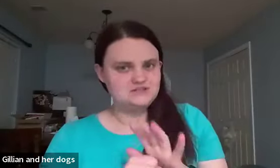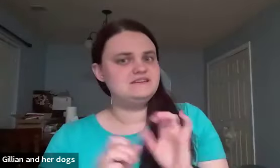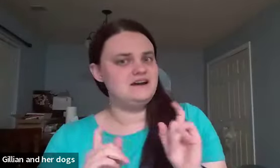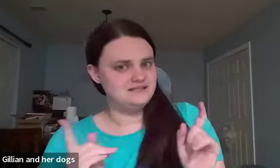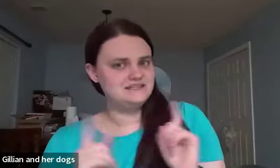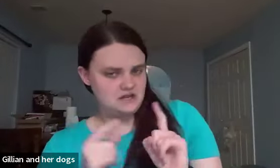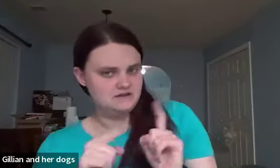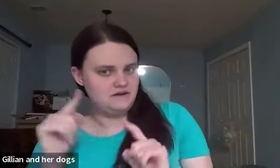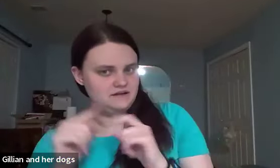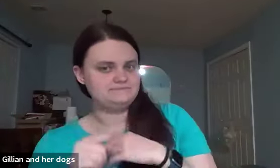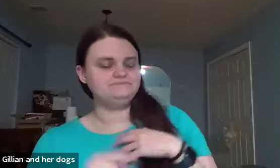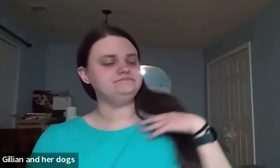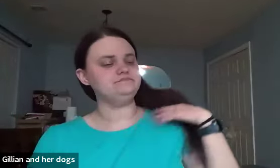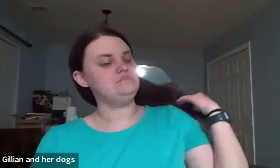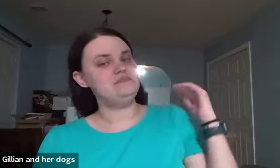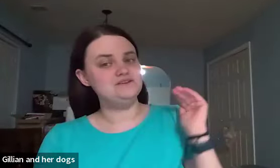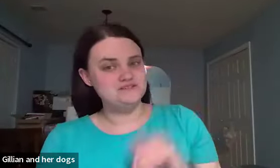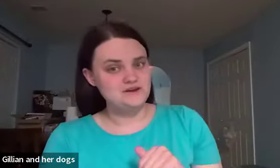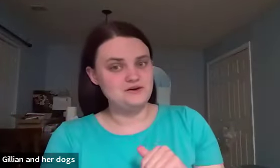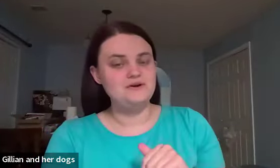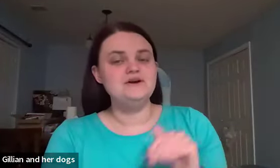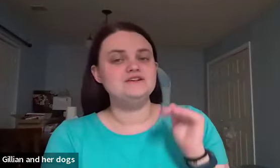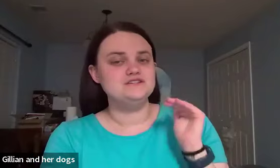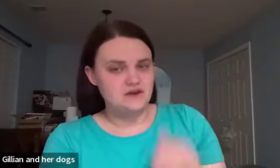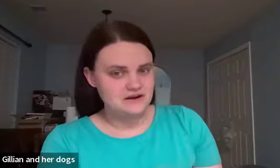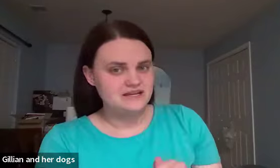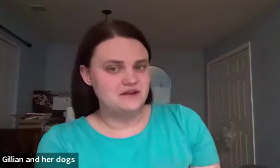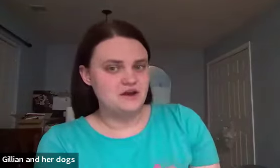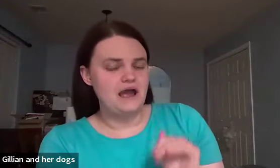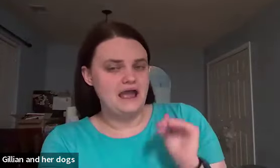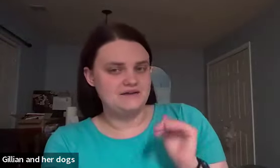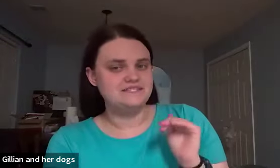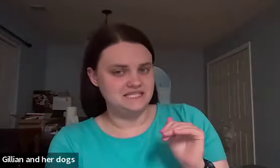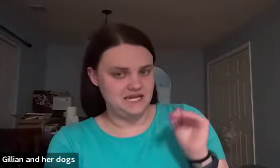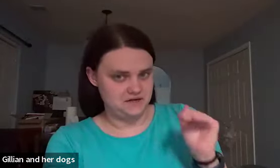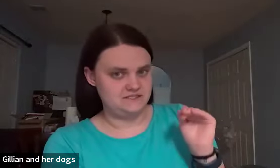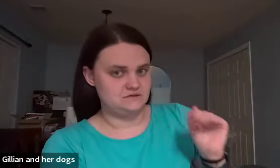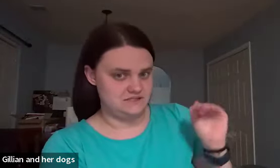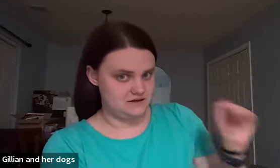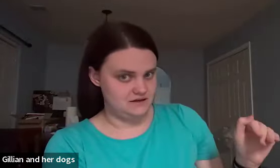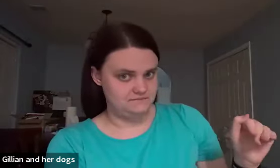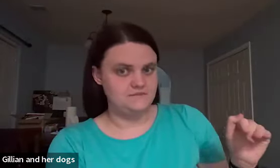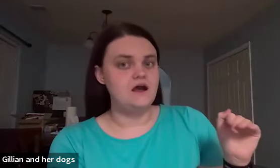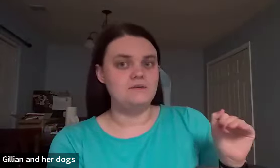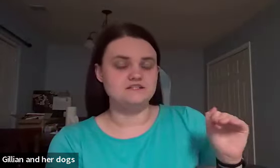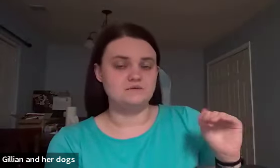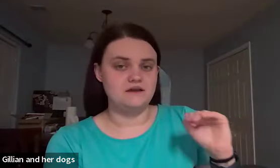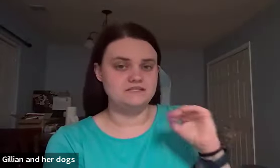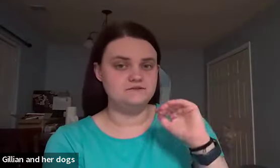regional signs can kind of vary. So Target, though, I have seen have its own sign. And so what I've seen